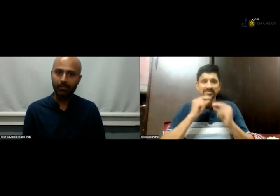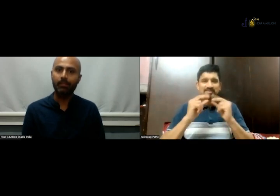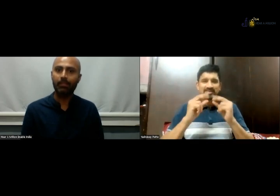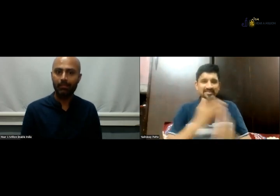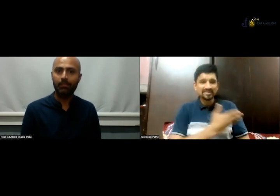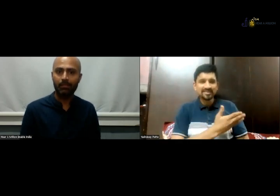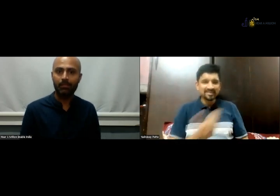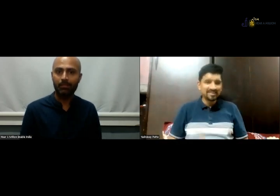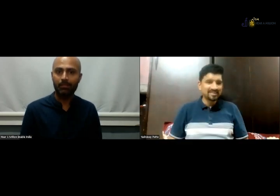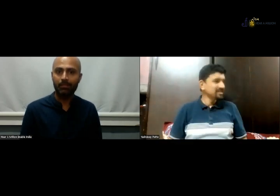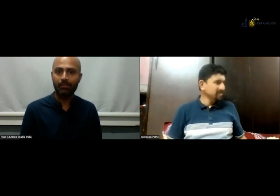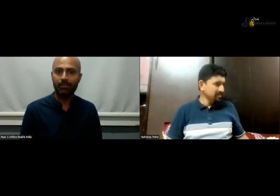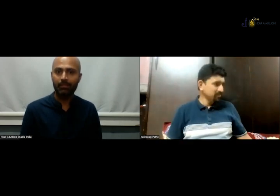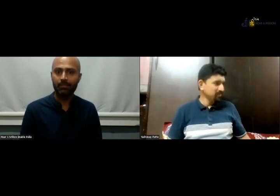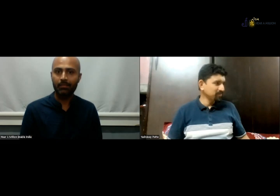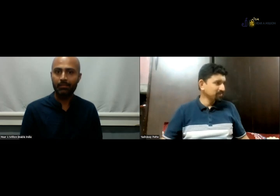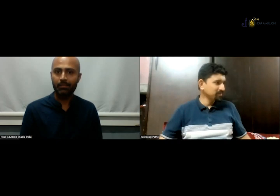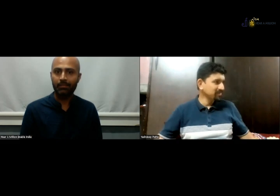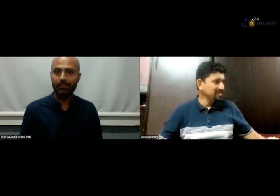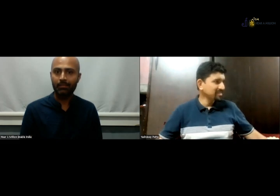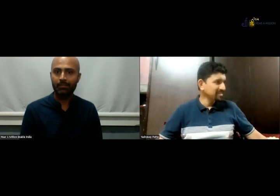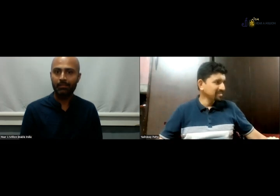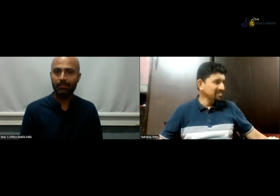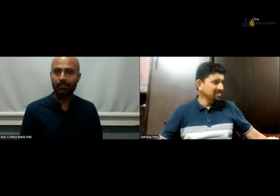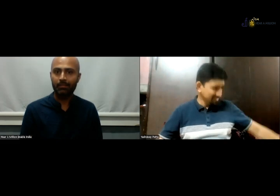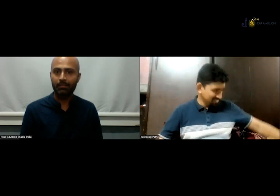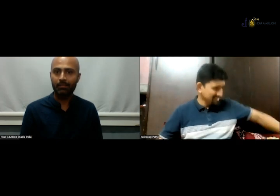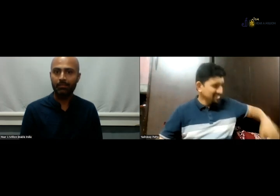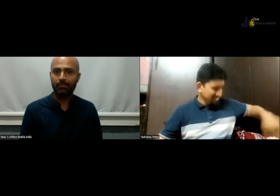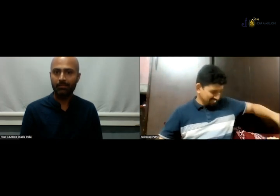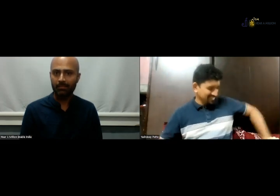Now, my son, we wanted to talk to you.